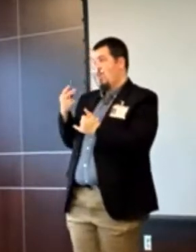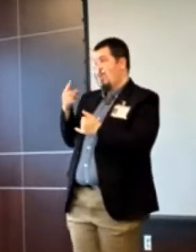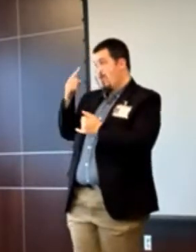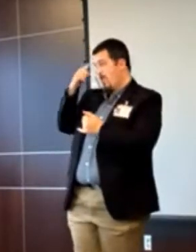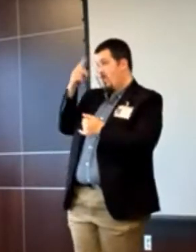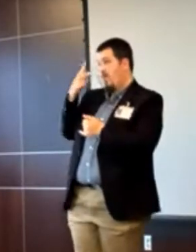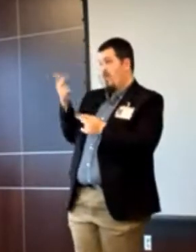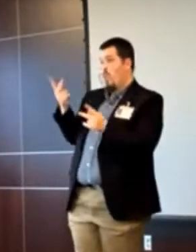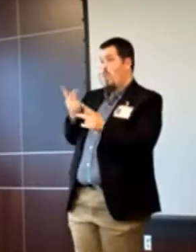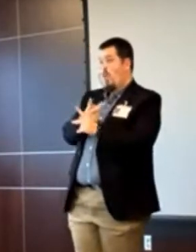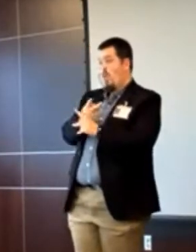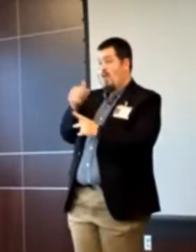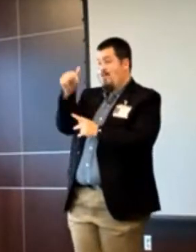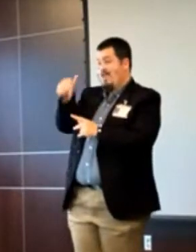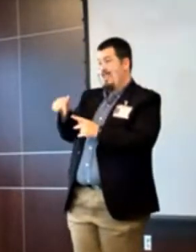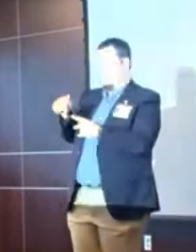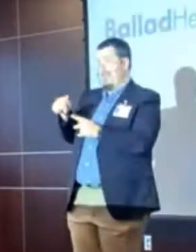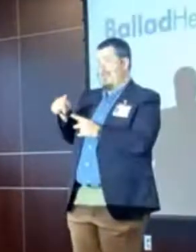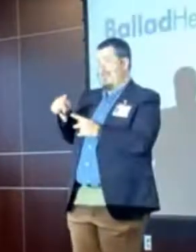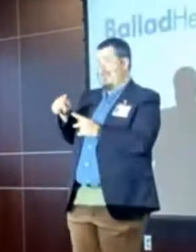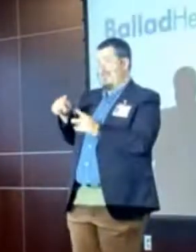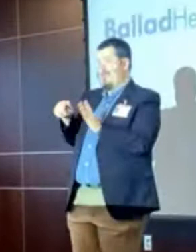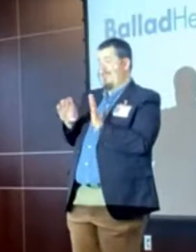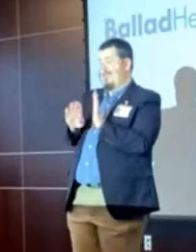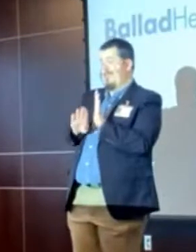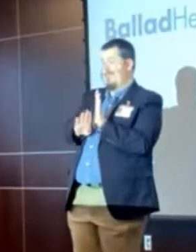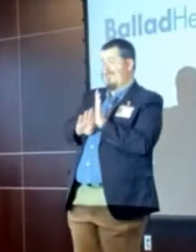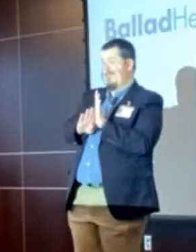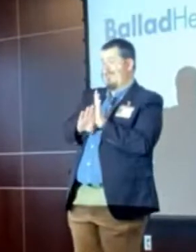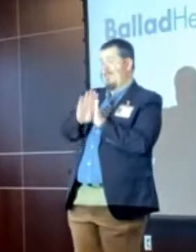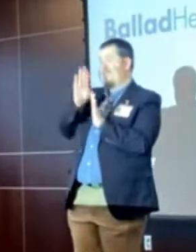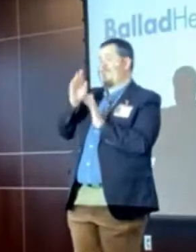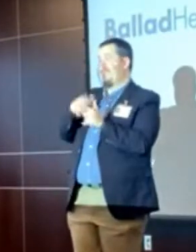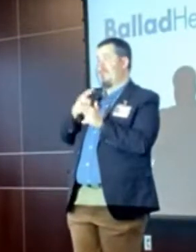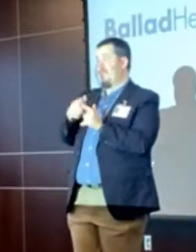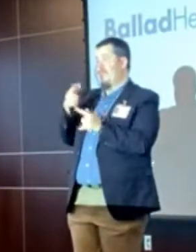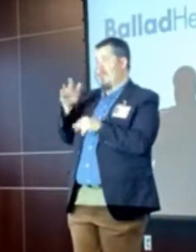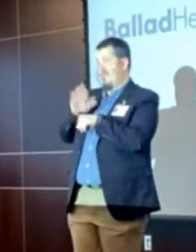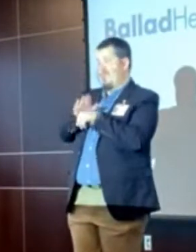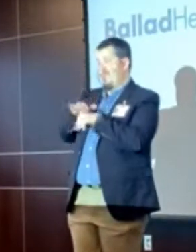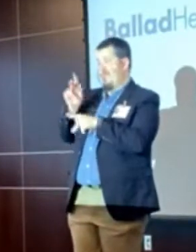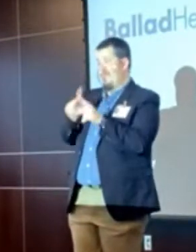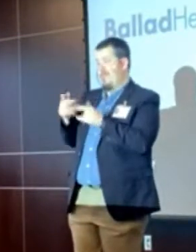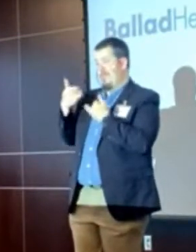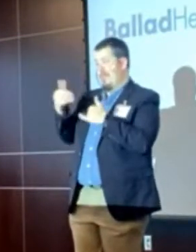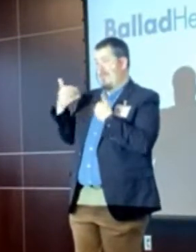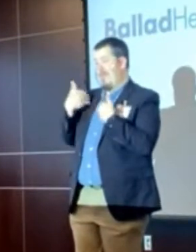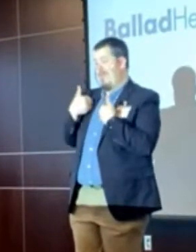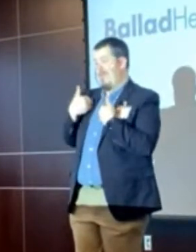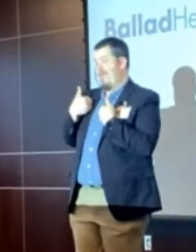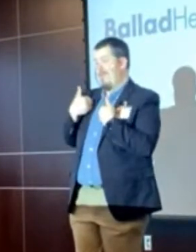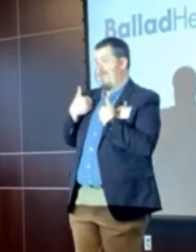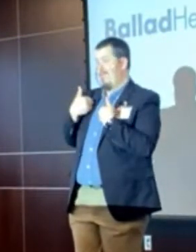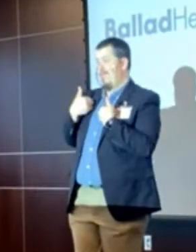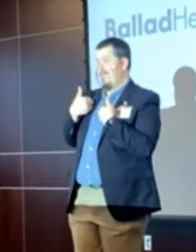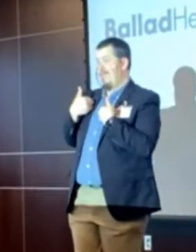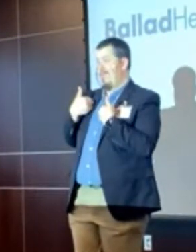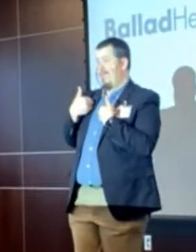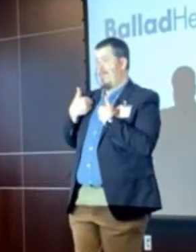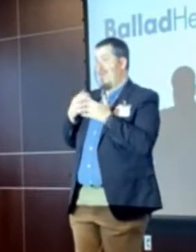do think we've seen the worst of this particular surge. I would caution people that we still have a lot